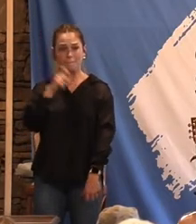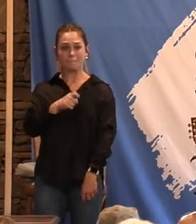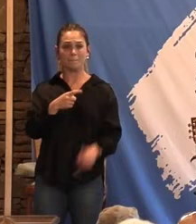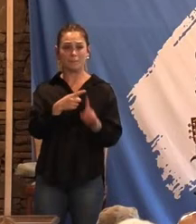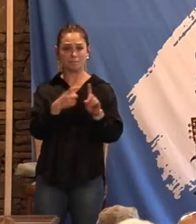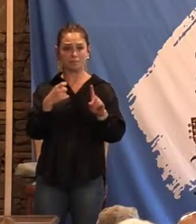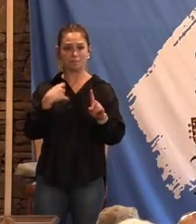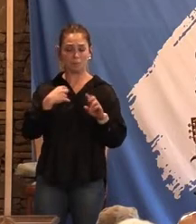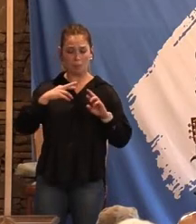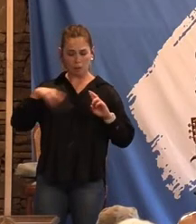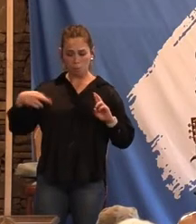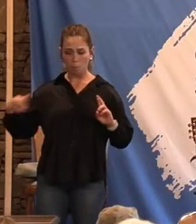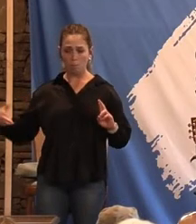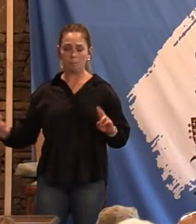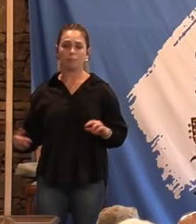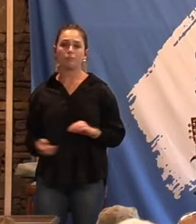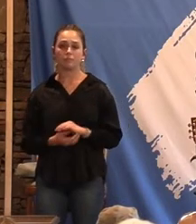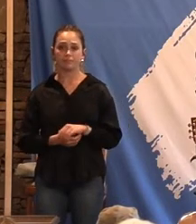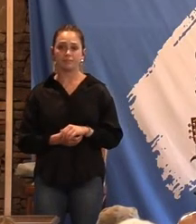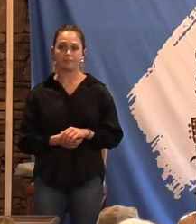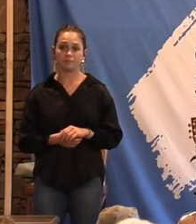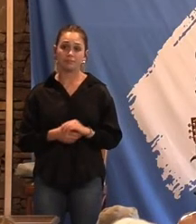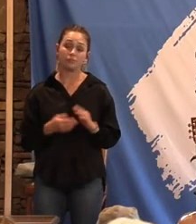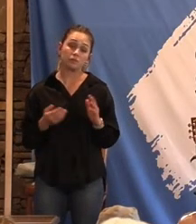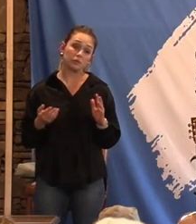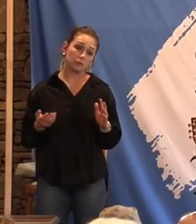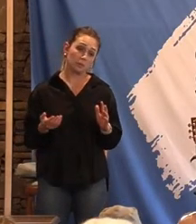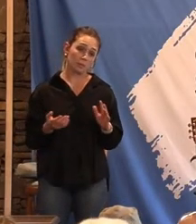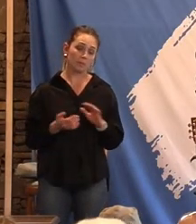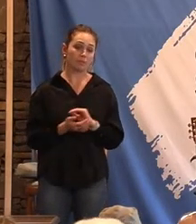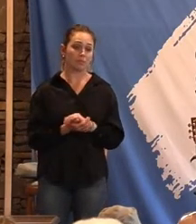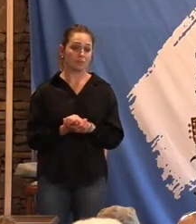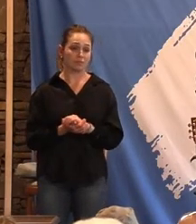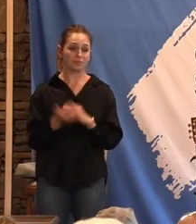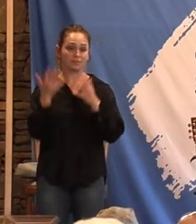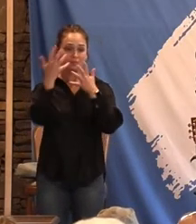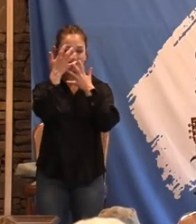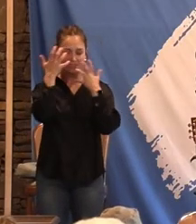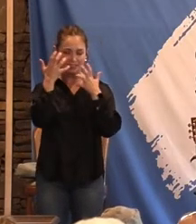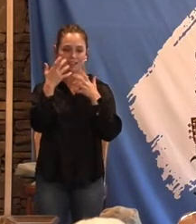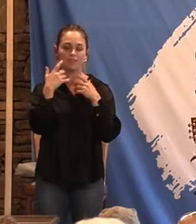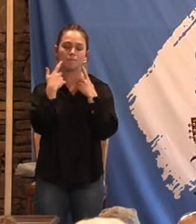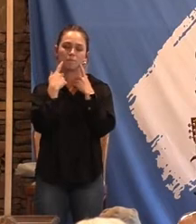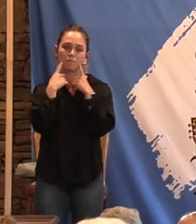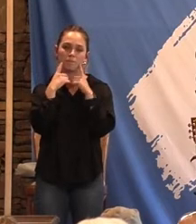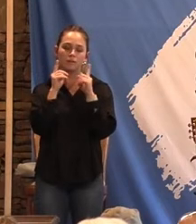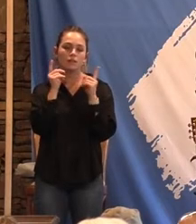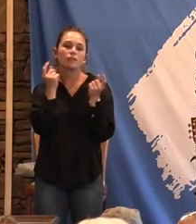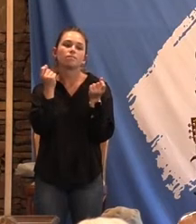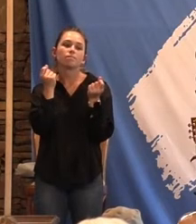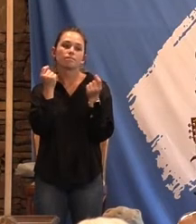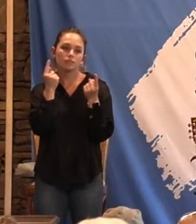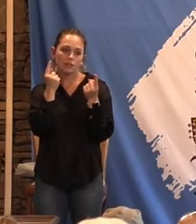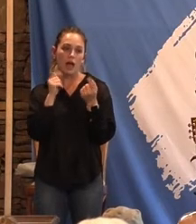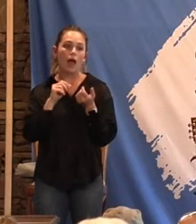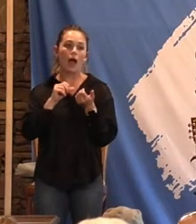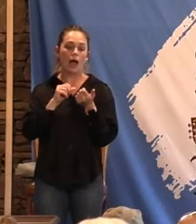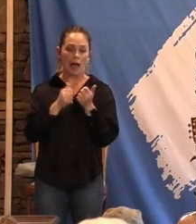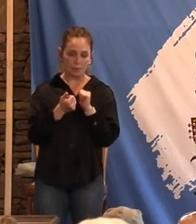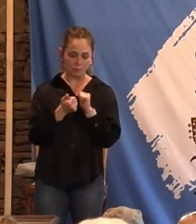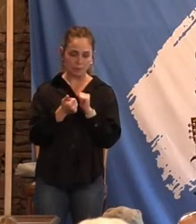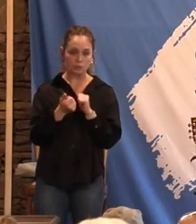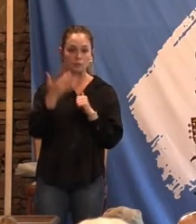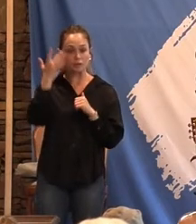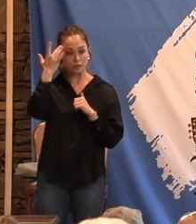that rope." Well, Tiger finally figured out how to get